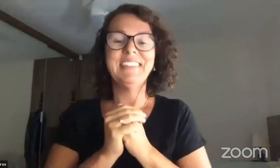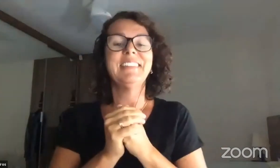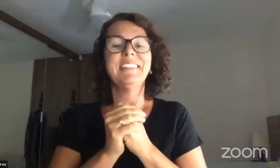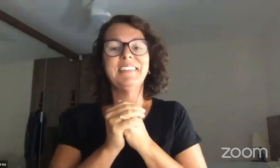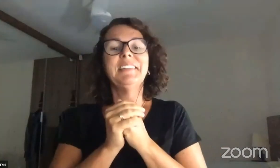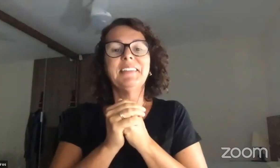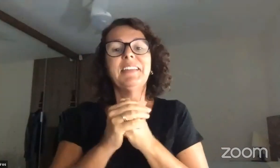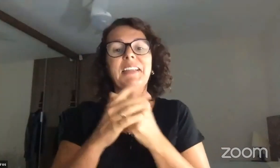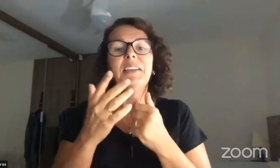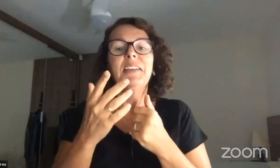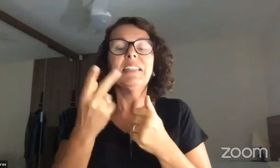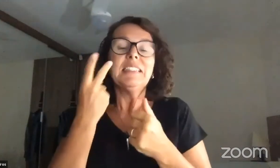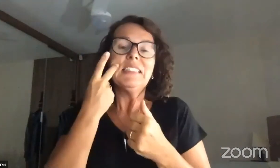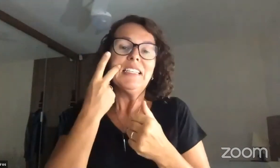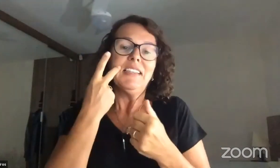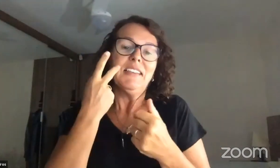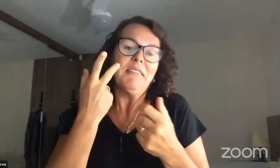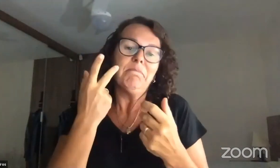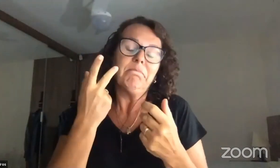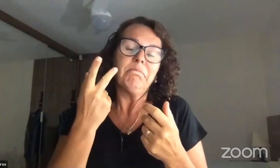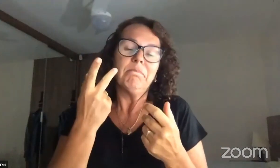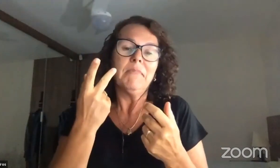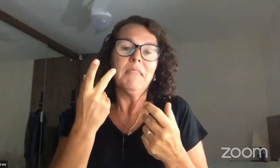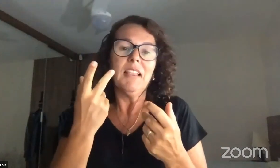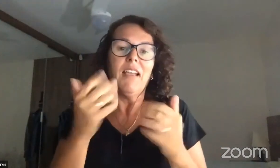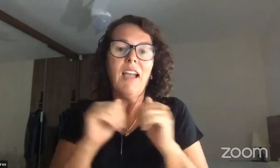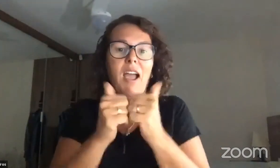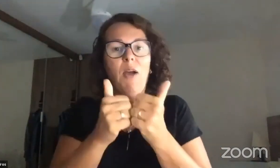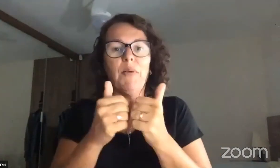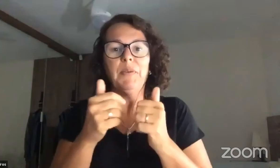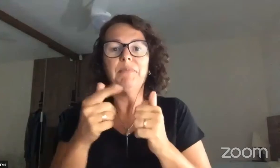There were quite a few questions to choose from.